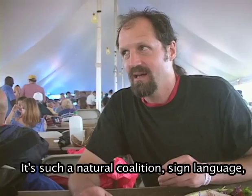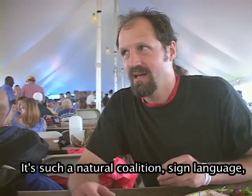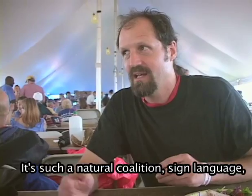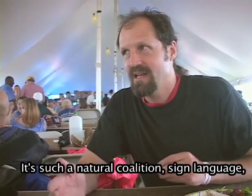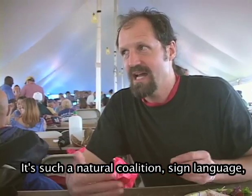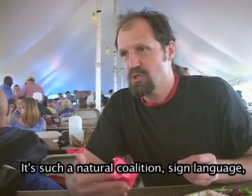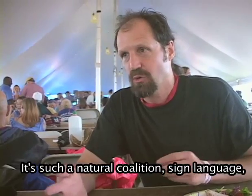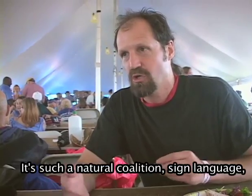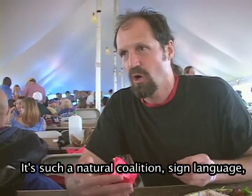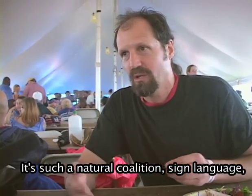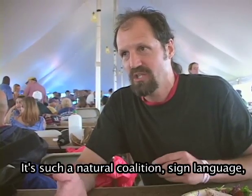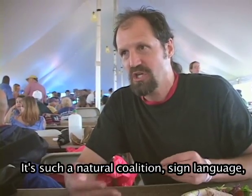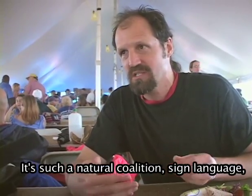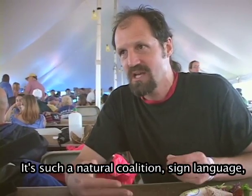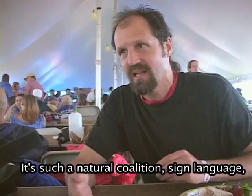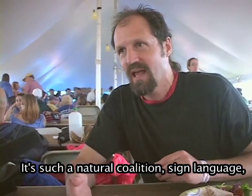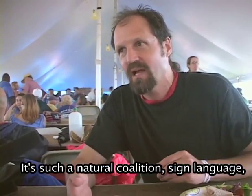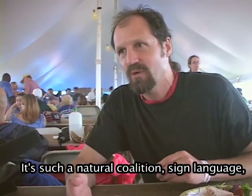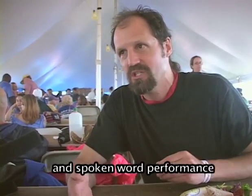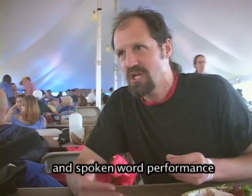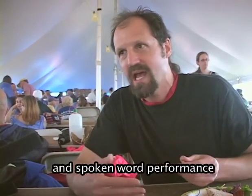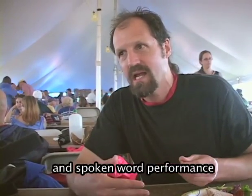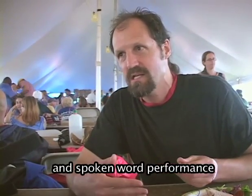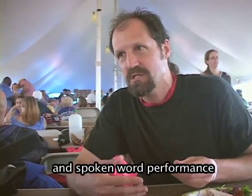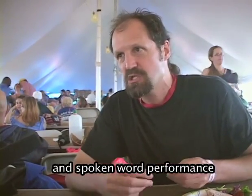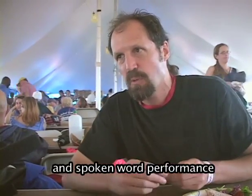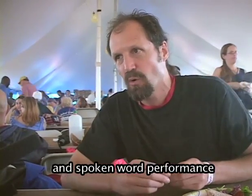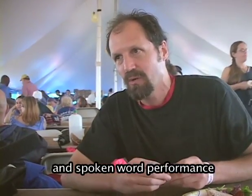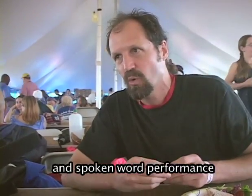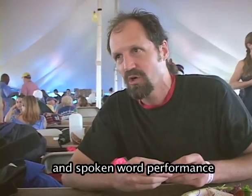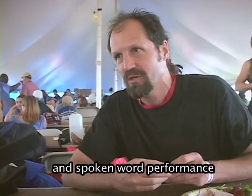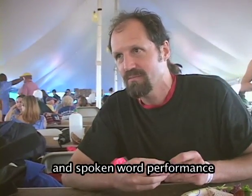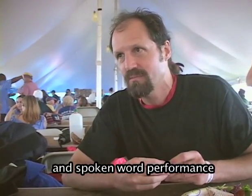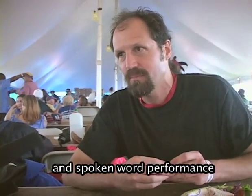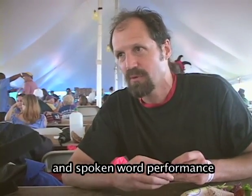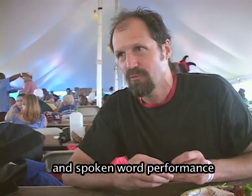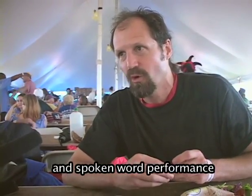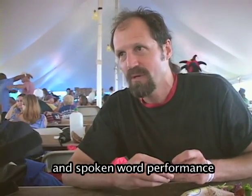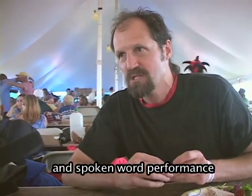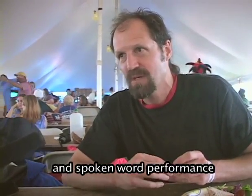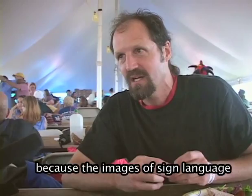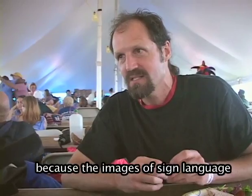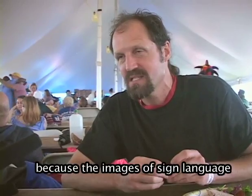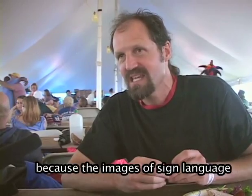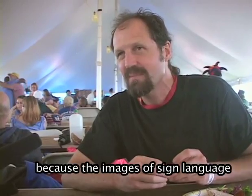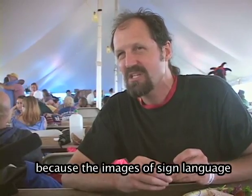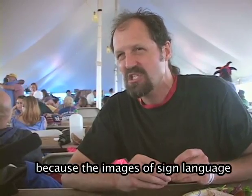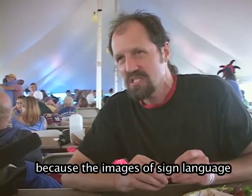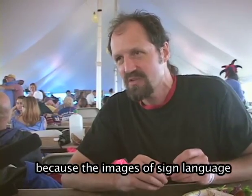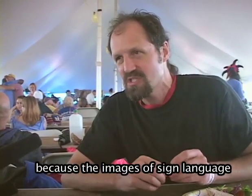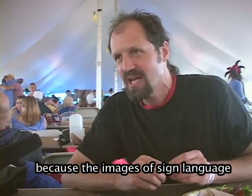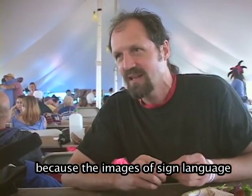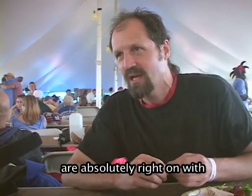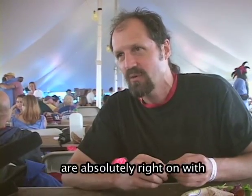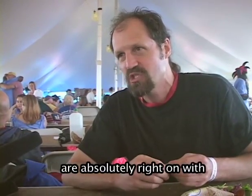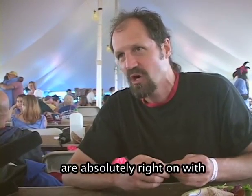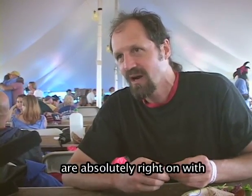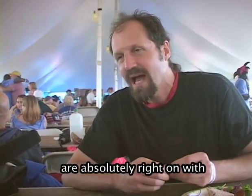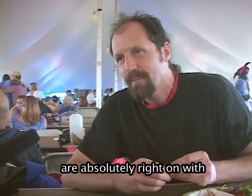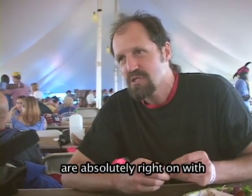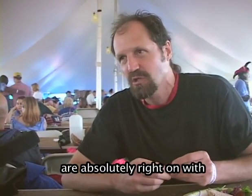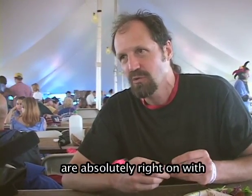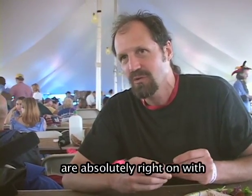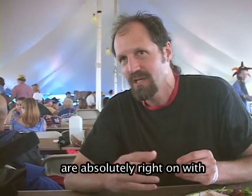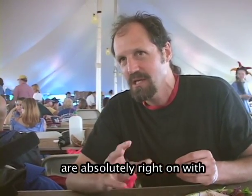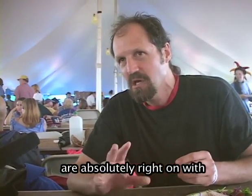a natural coalition, sign language and spoken word performance, because the images of sign language